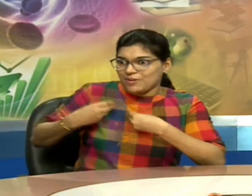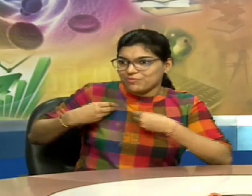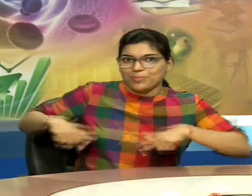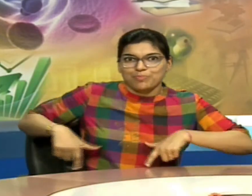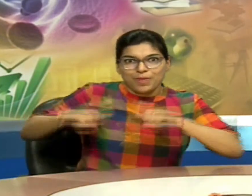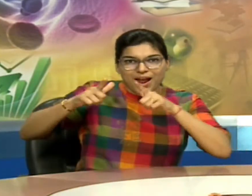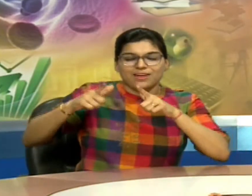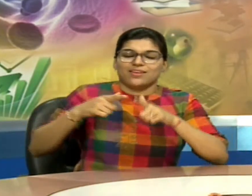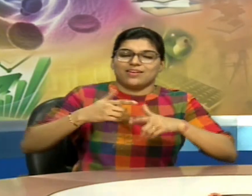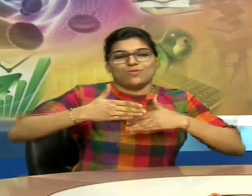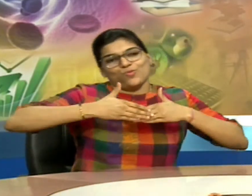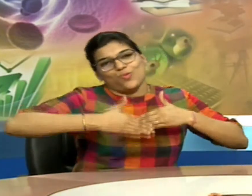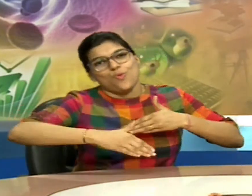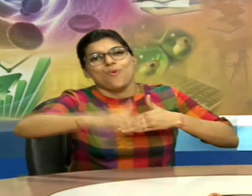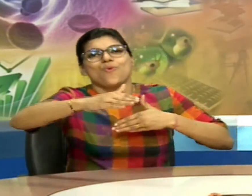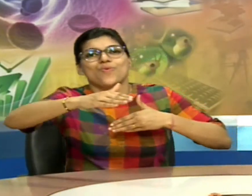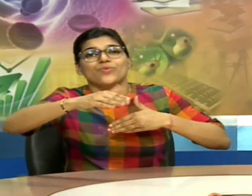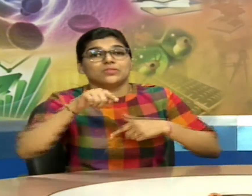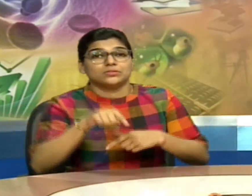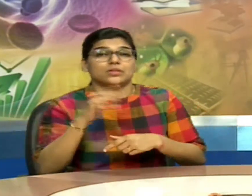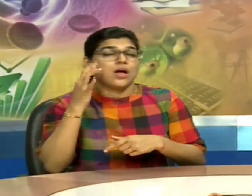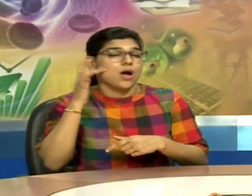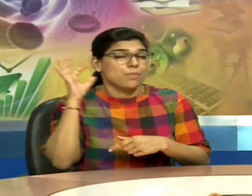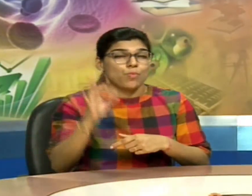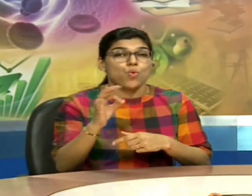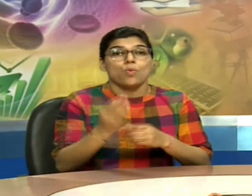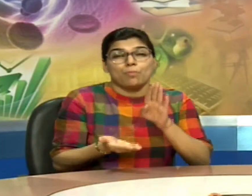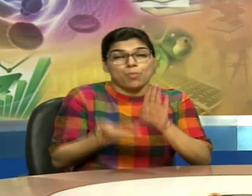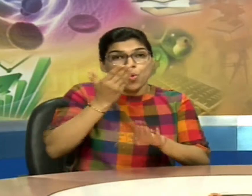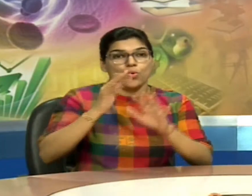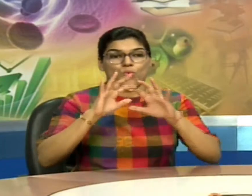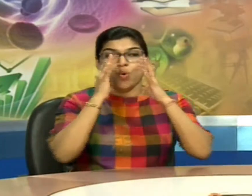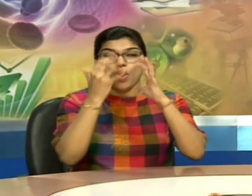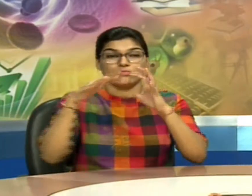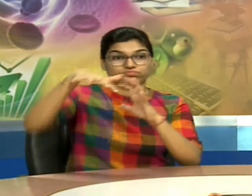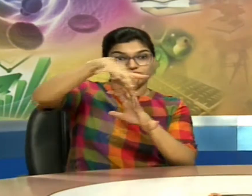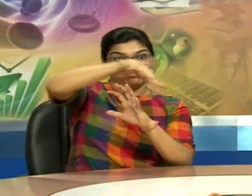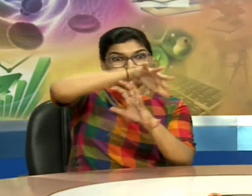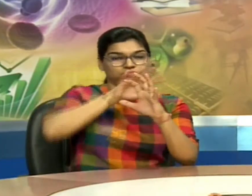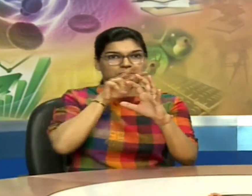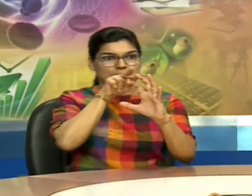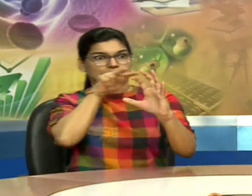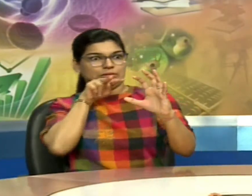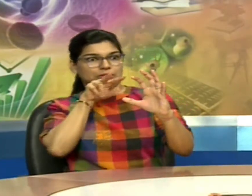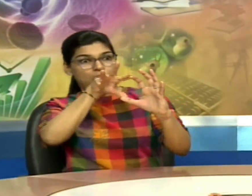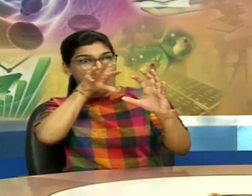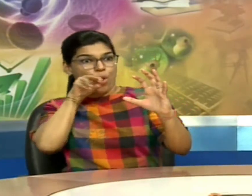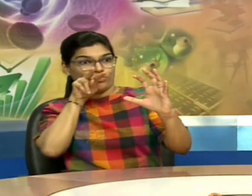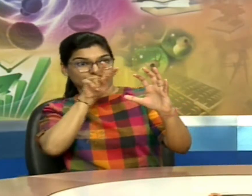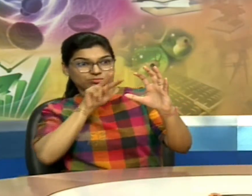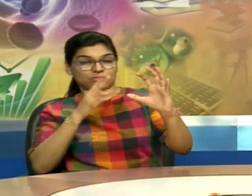because animals, they live on forest, and earth